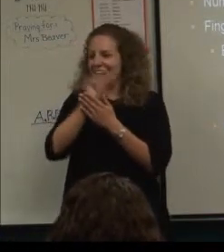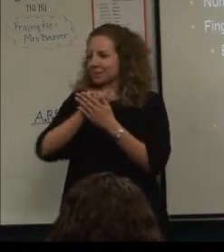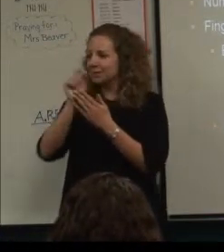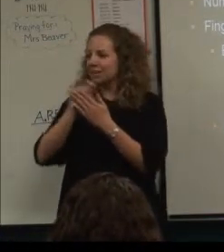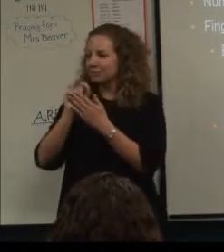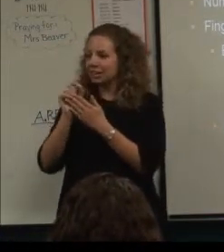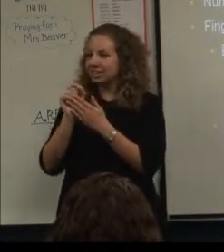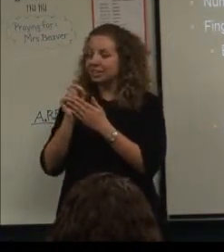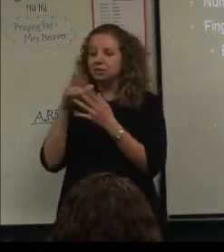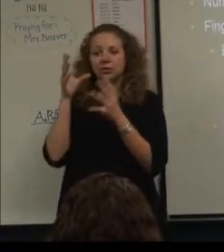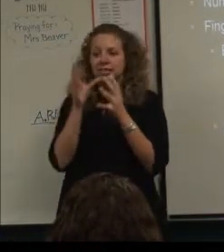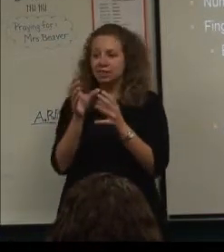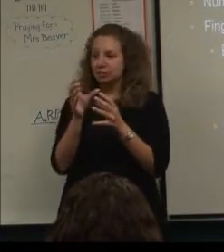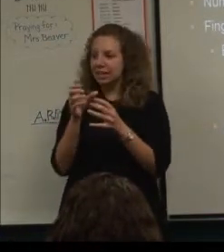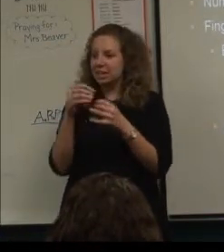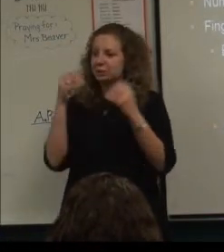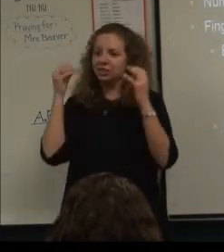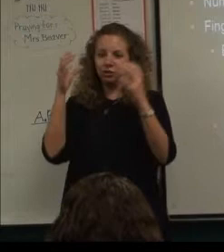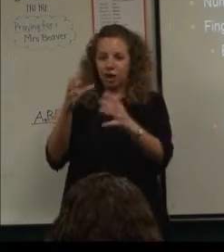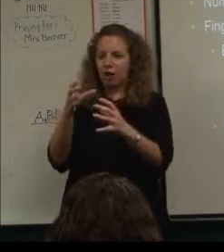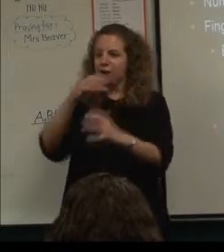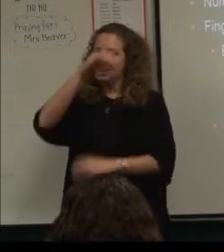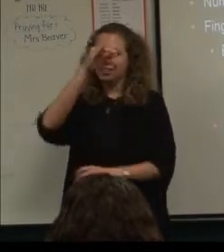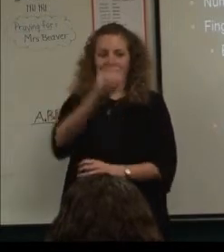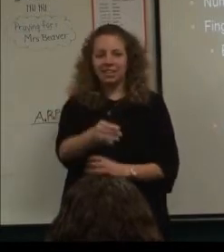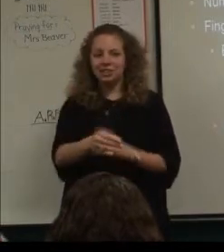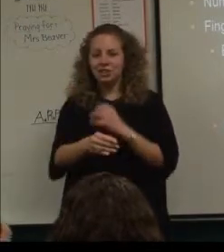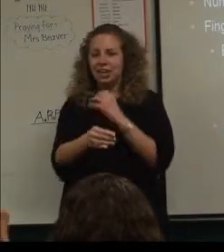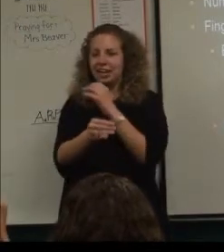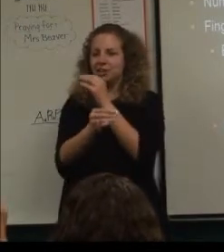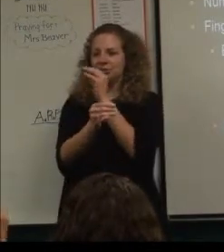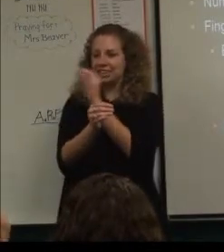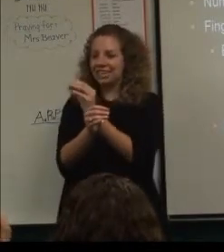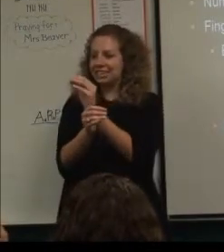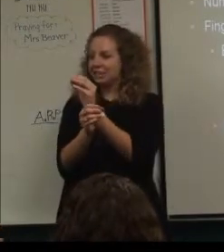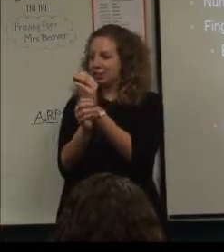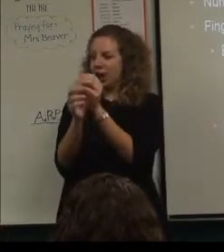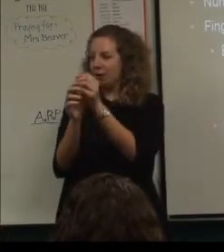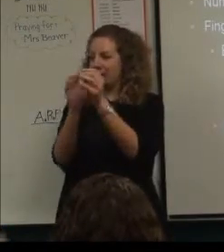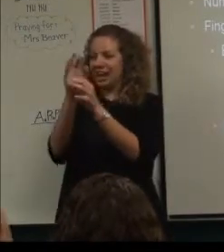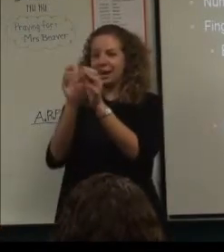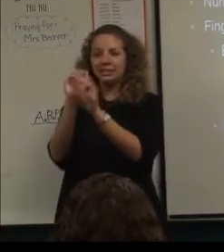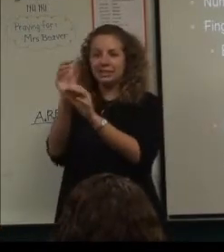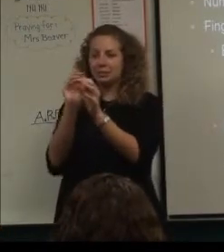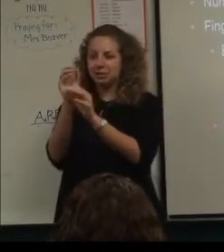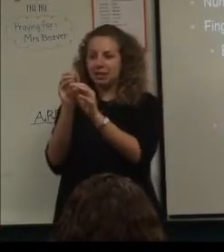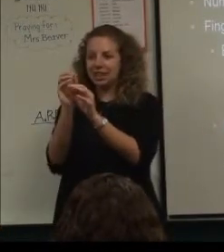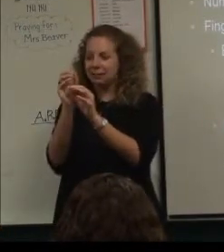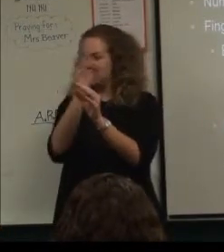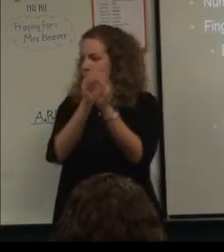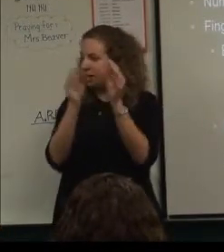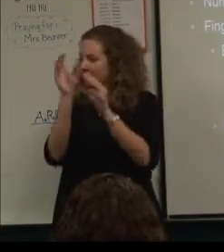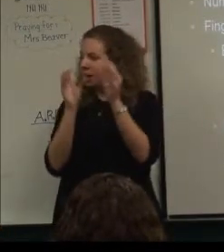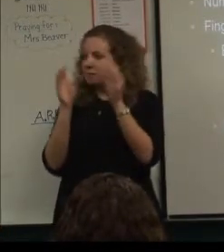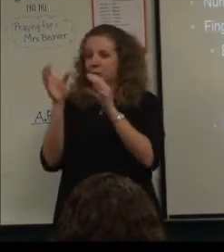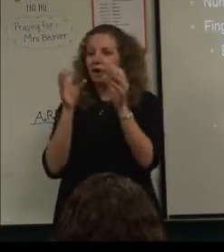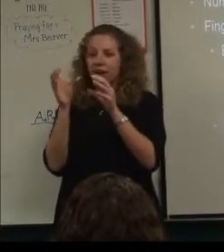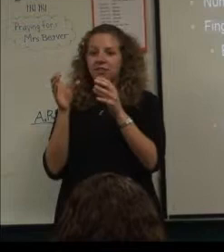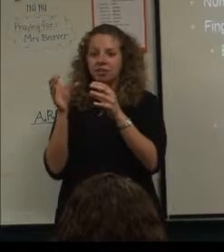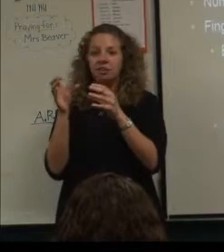of comes out more like this, and you can still read it. You still know that that's a G, and you think that's either an O or an A. It's something right there. But if you like put all the other letters